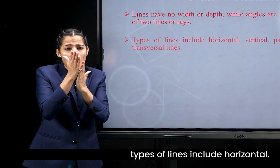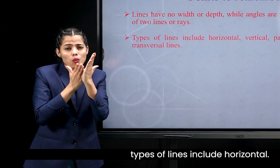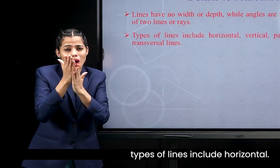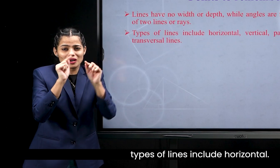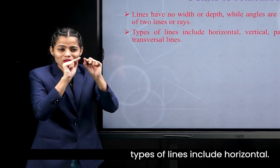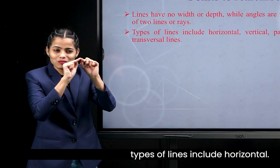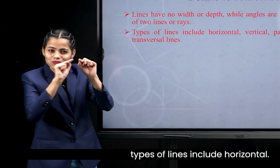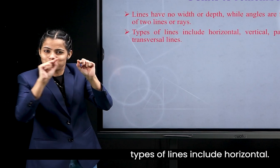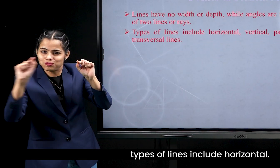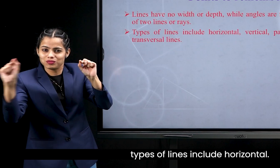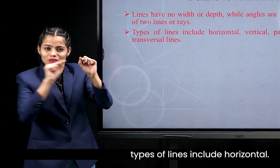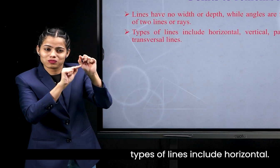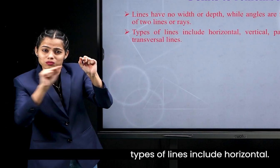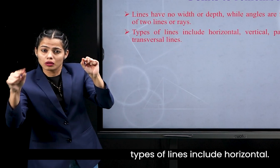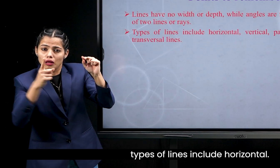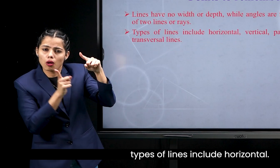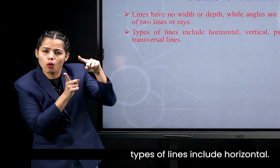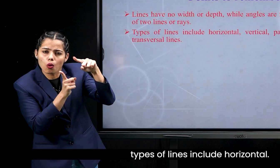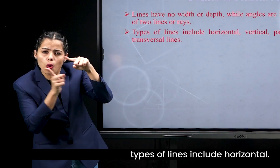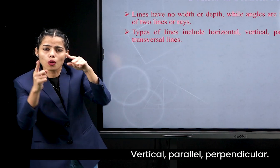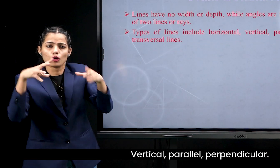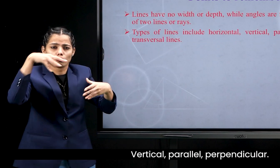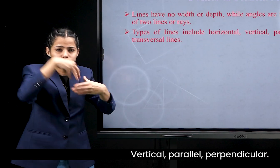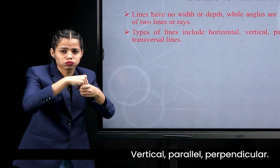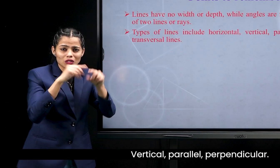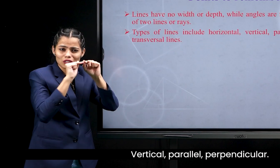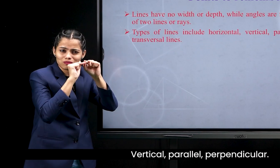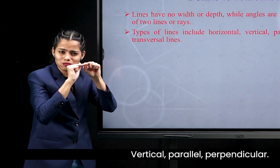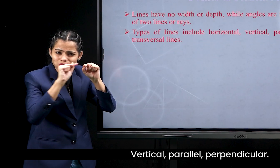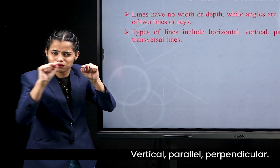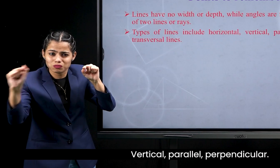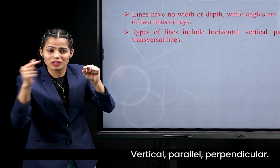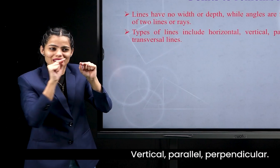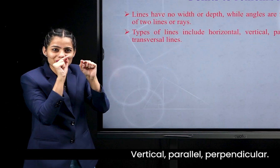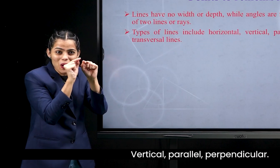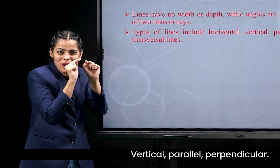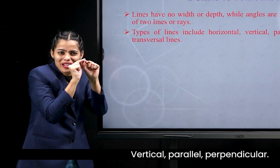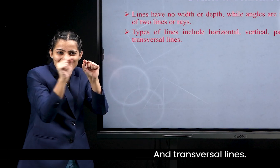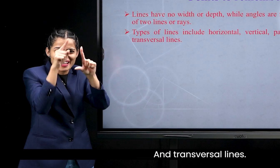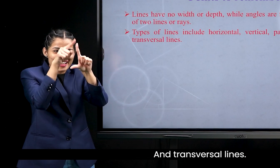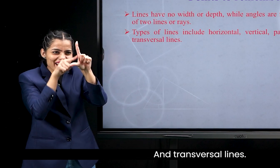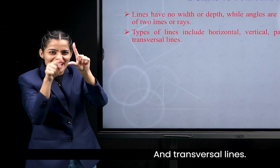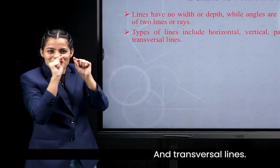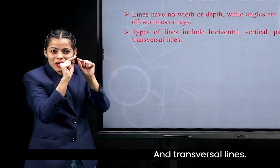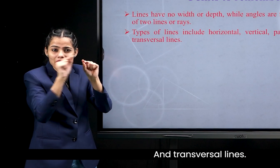Types of lines include horizontal, vertical, parallel, perpendicular and transversal